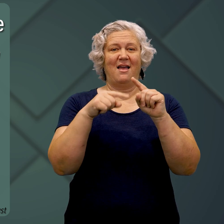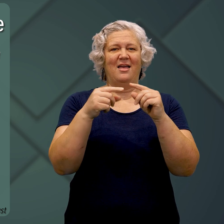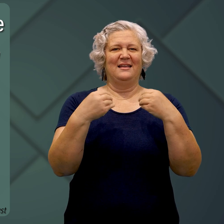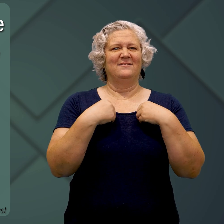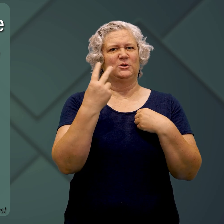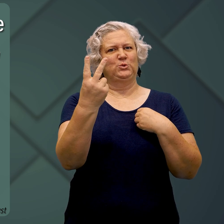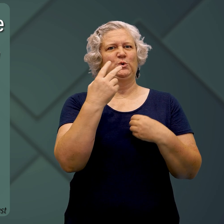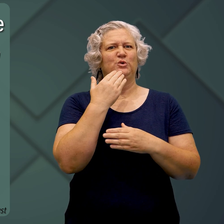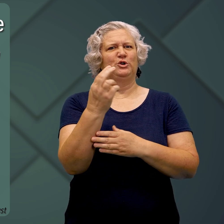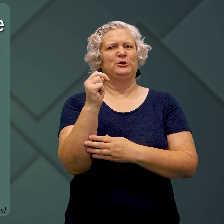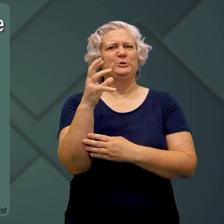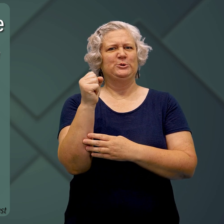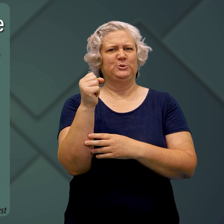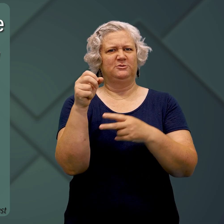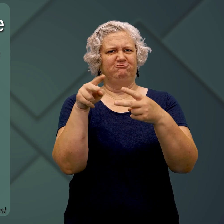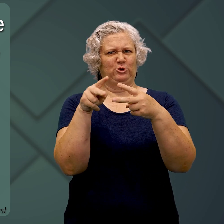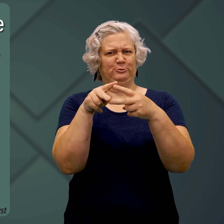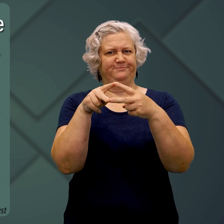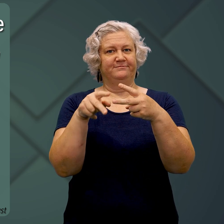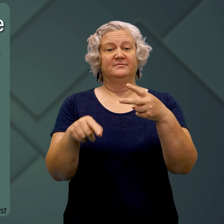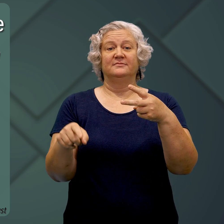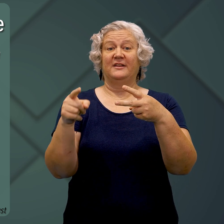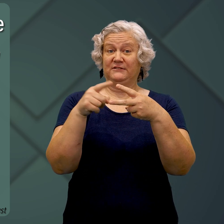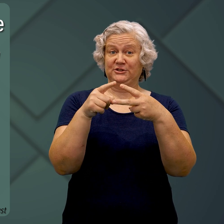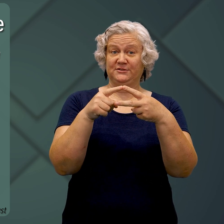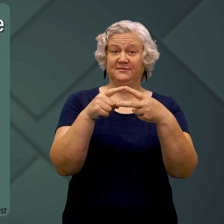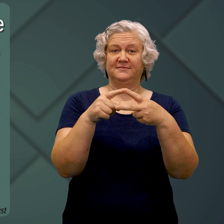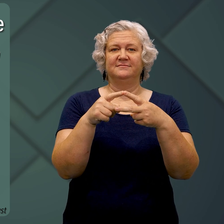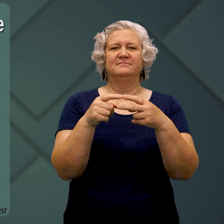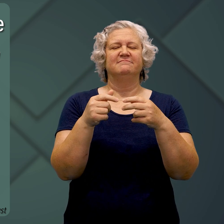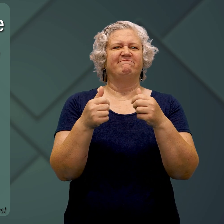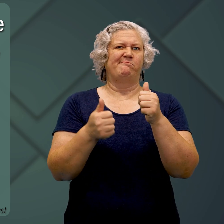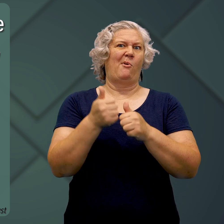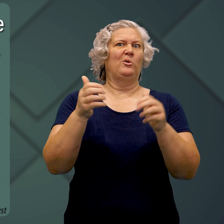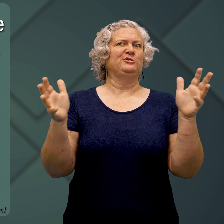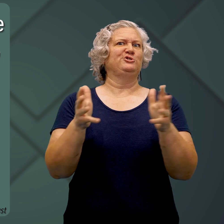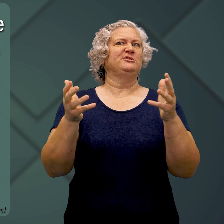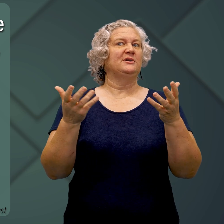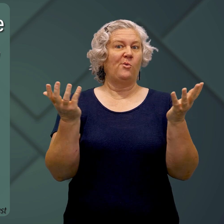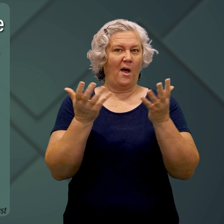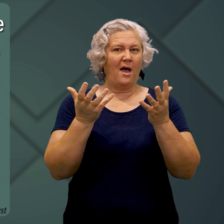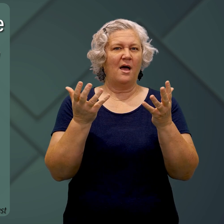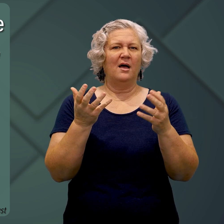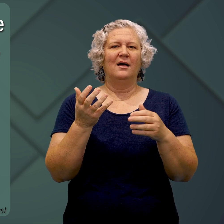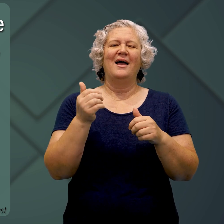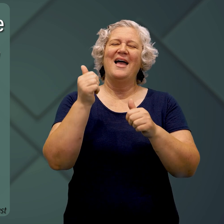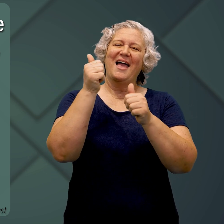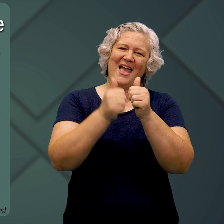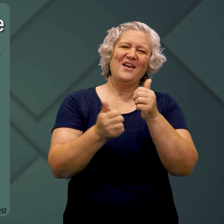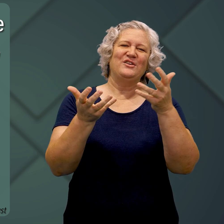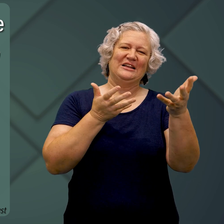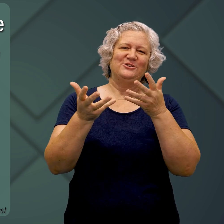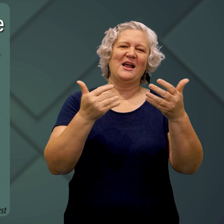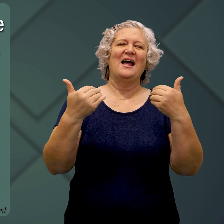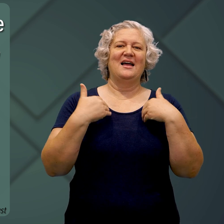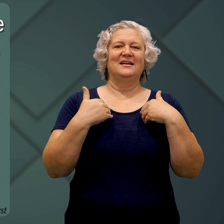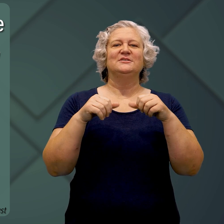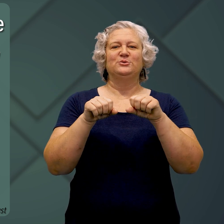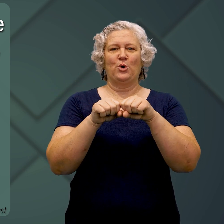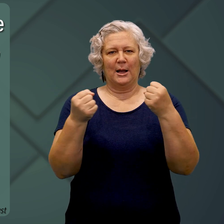cycle gives us good news with 2 different points here. First, and maybe most encouraging, is that every interaction has